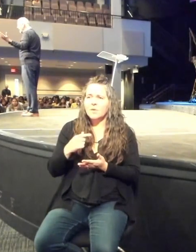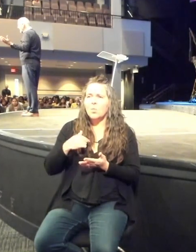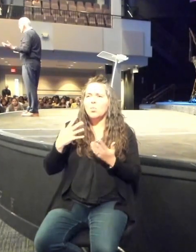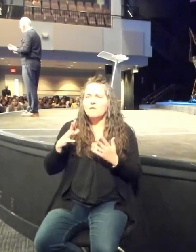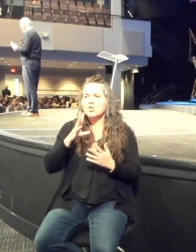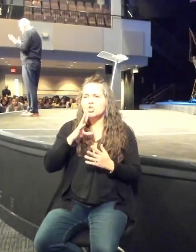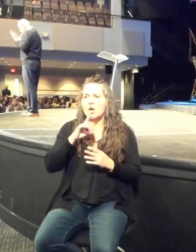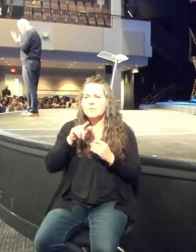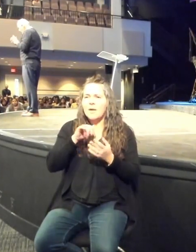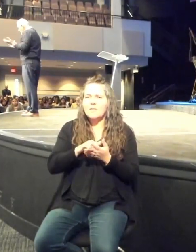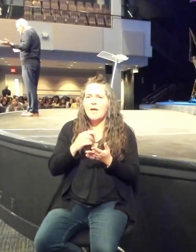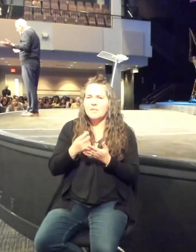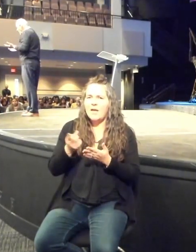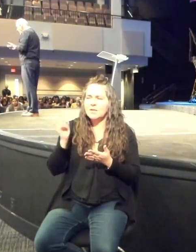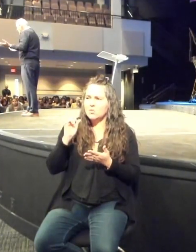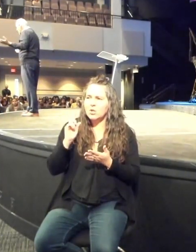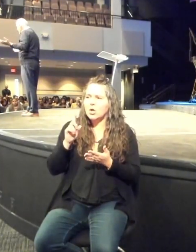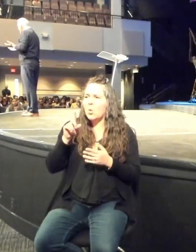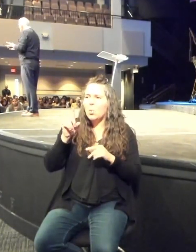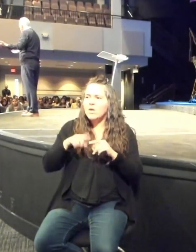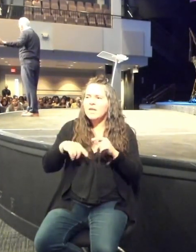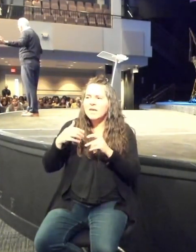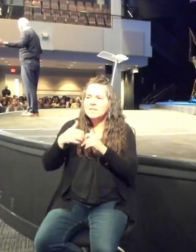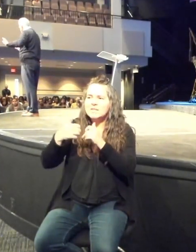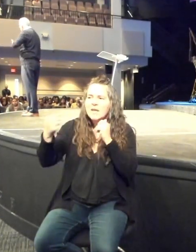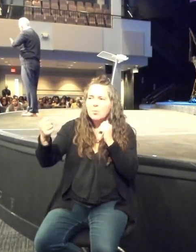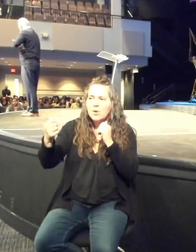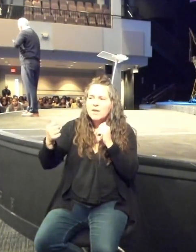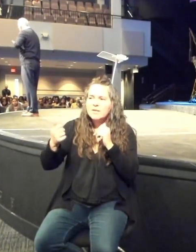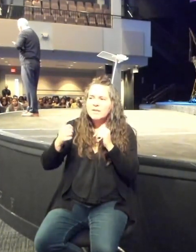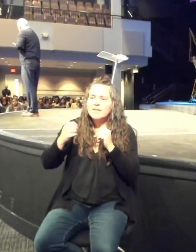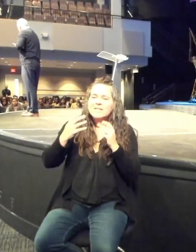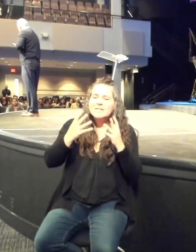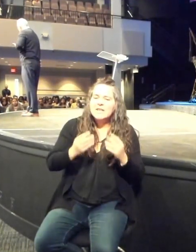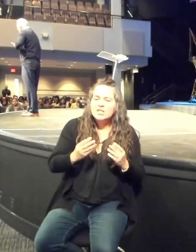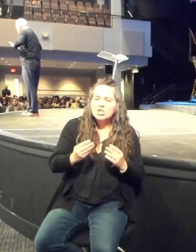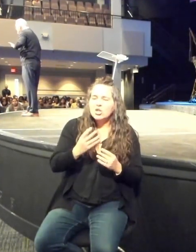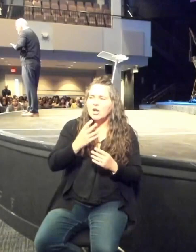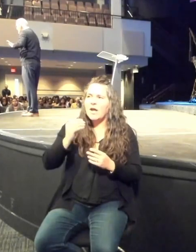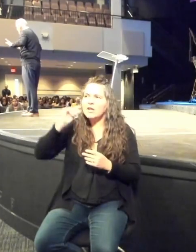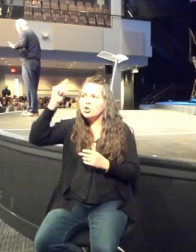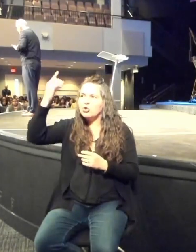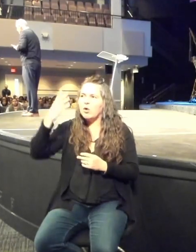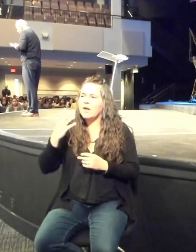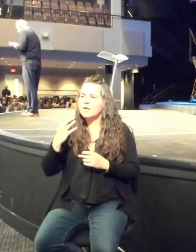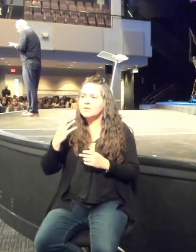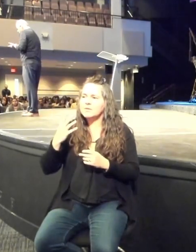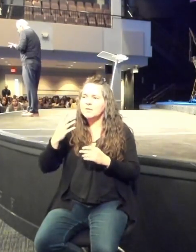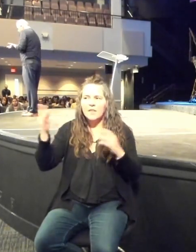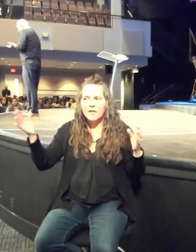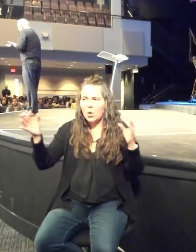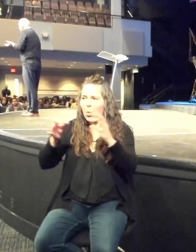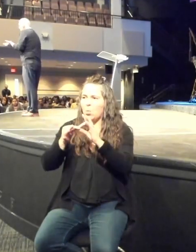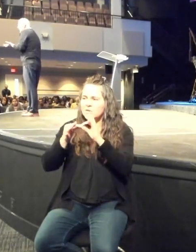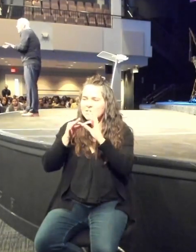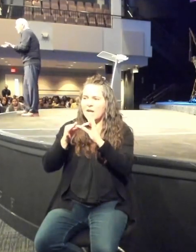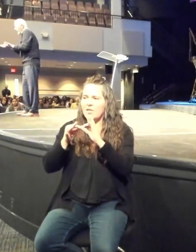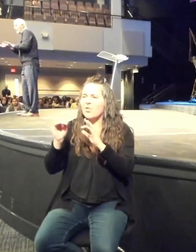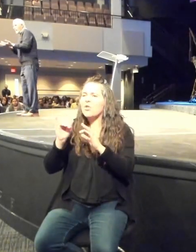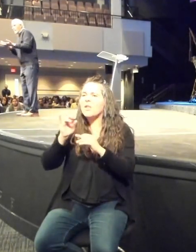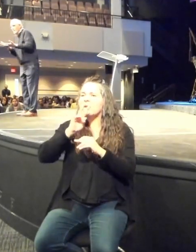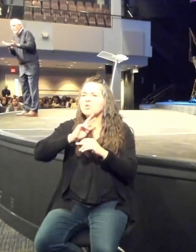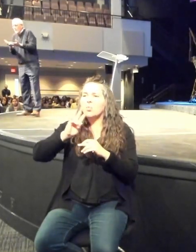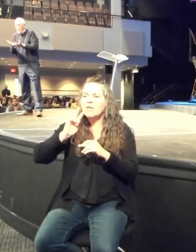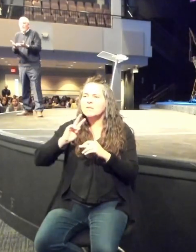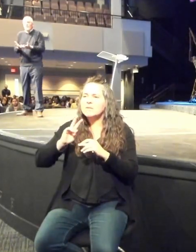about that last week. You can't separate tenderness from grace. They go together, okay? Graciousness and tenderness are like twin